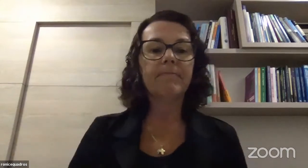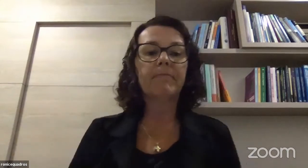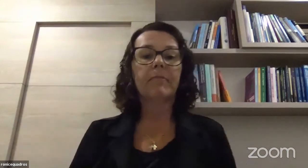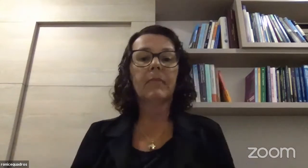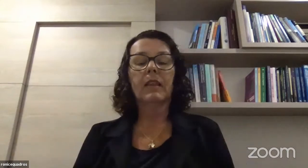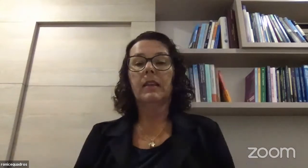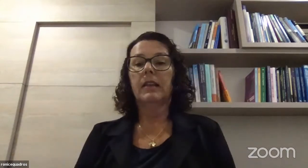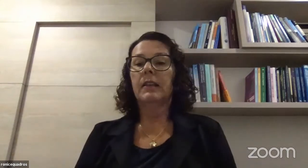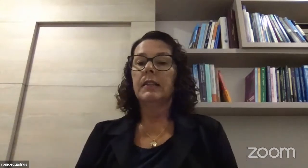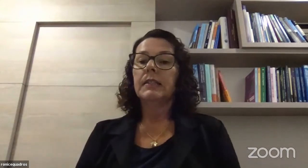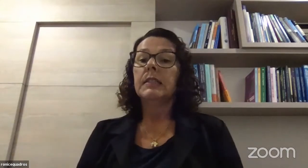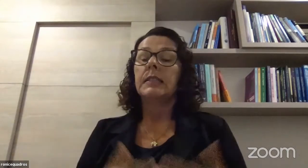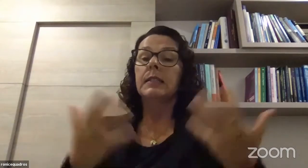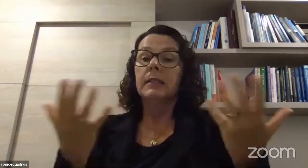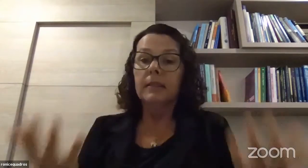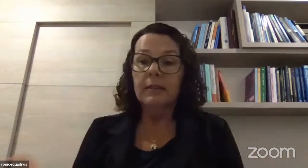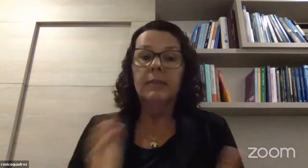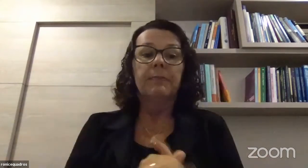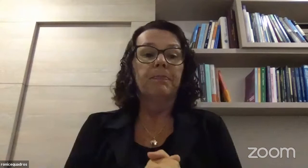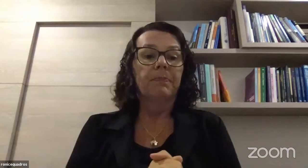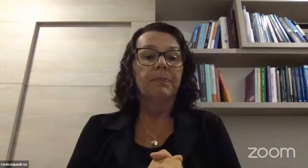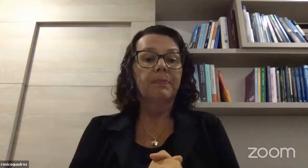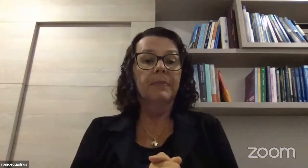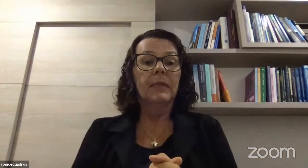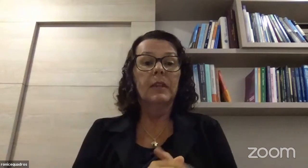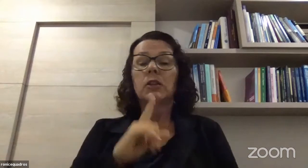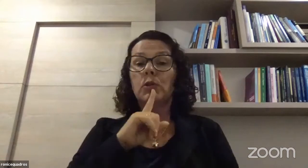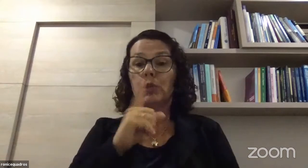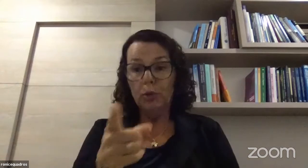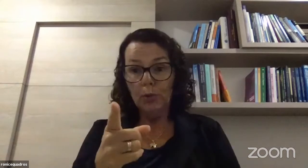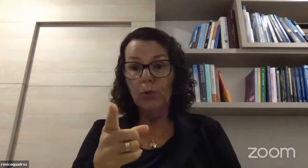and to consider them within our work.